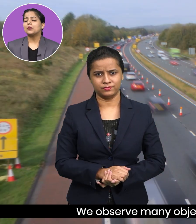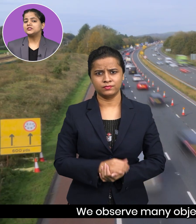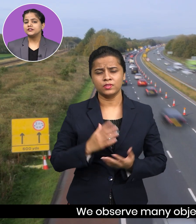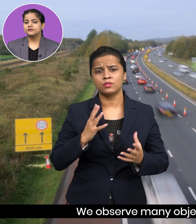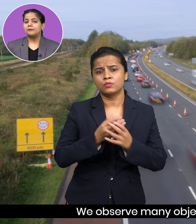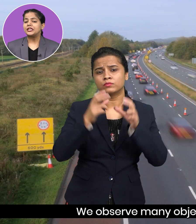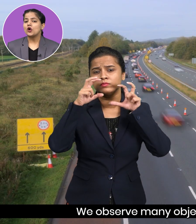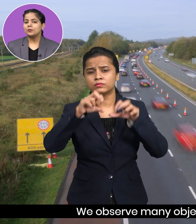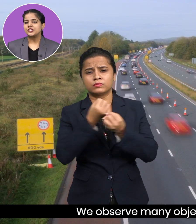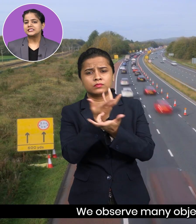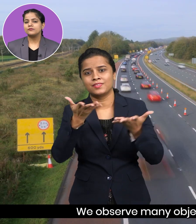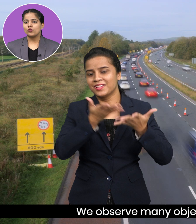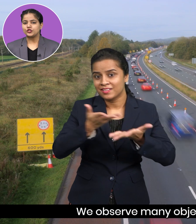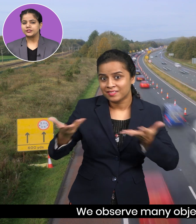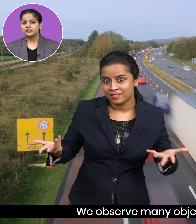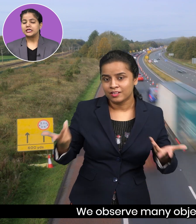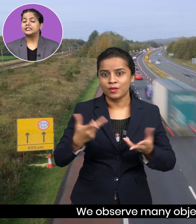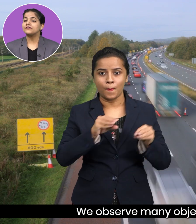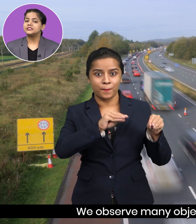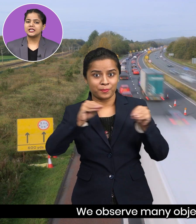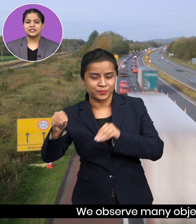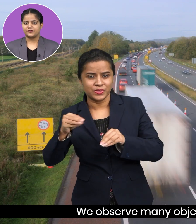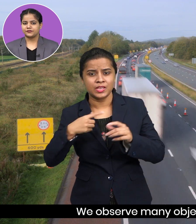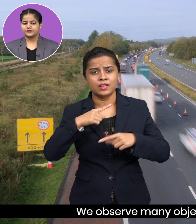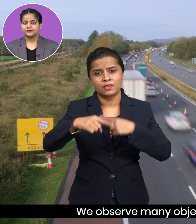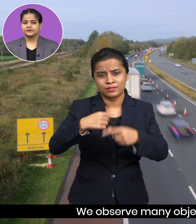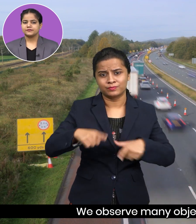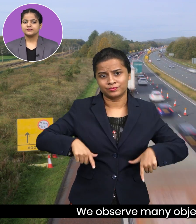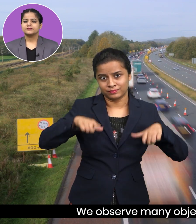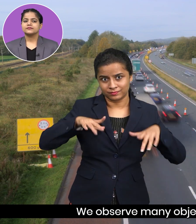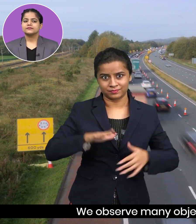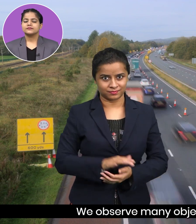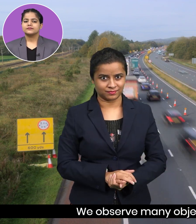We observe many objects in motion in our daily life.